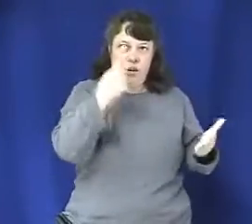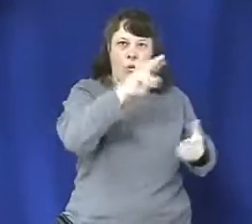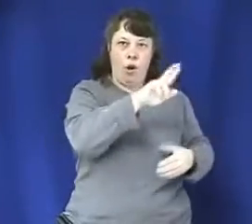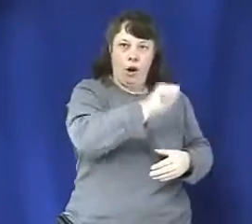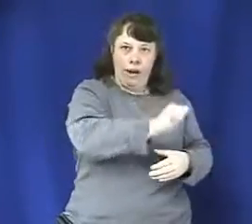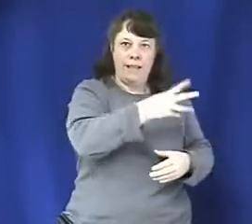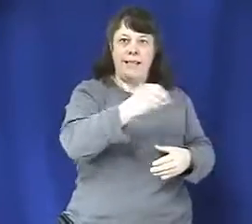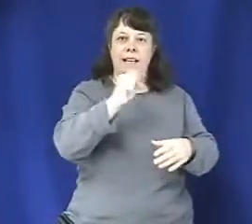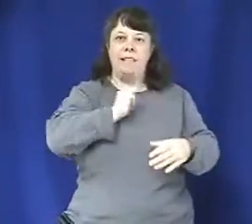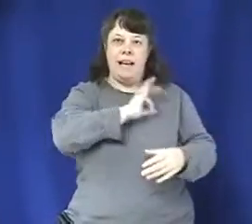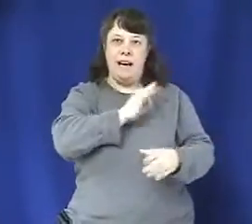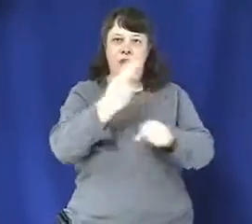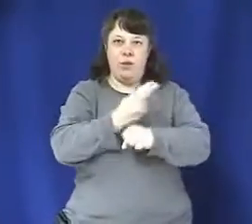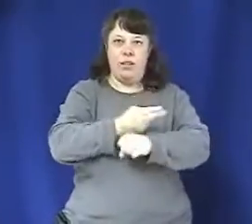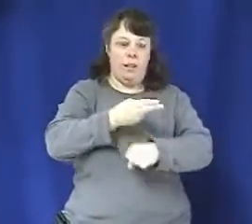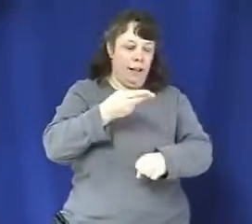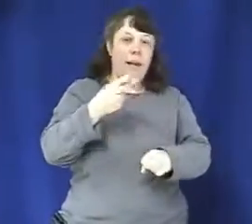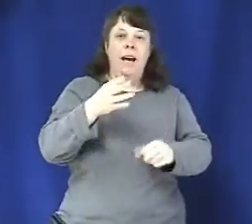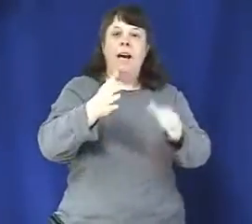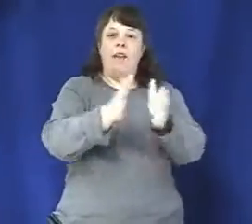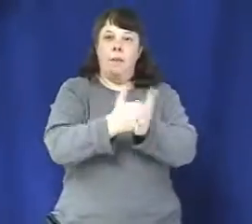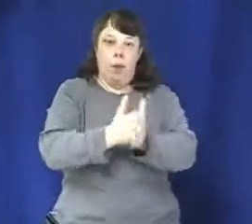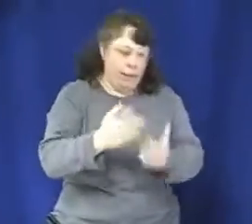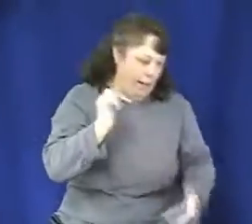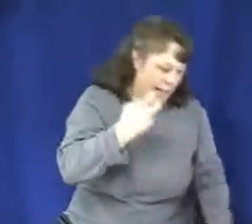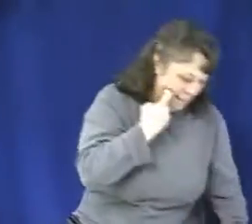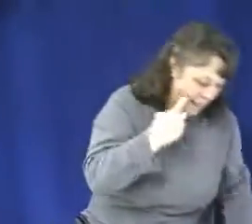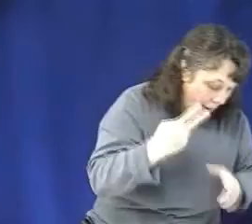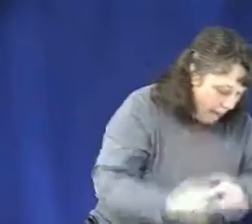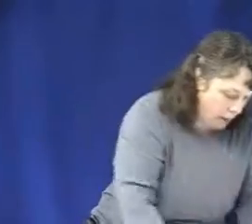for RAs and staff using the book that I just named.